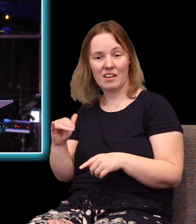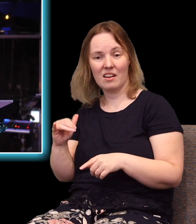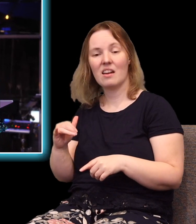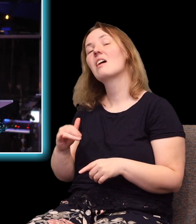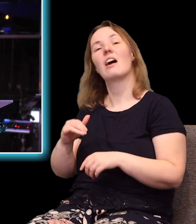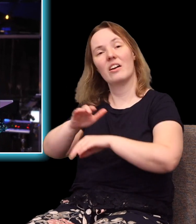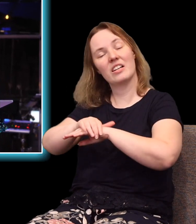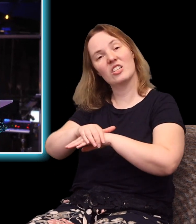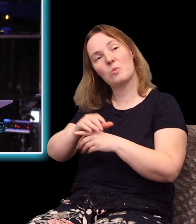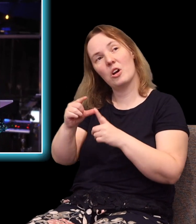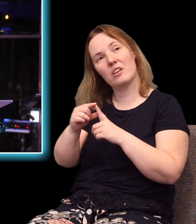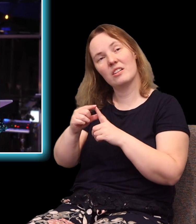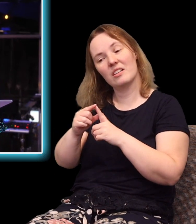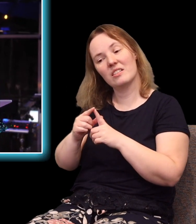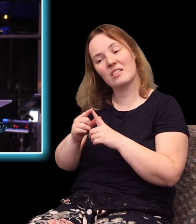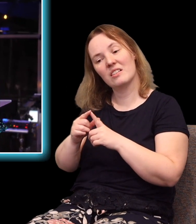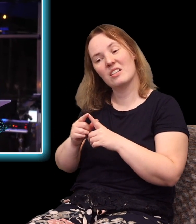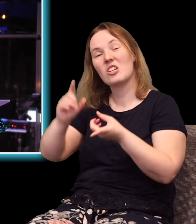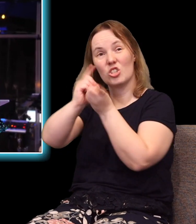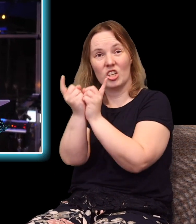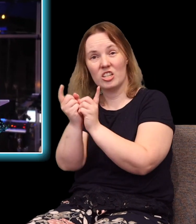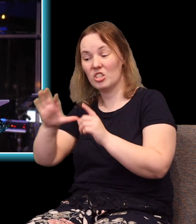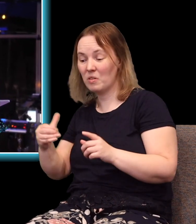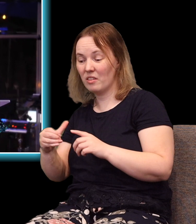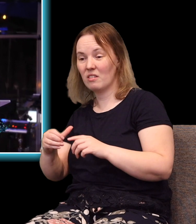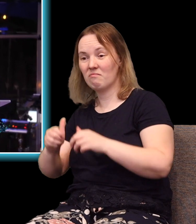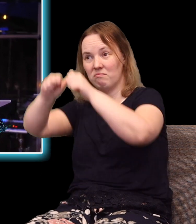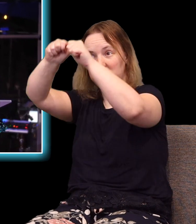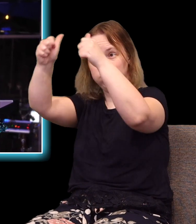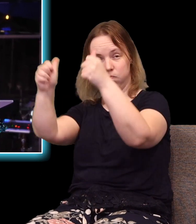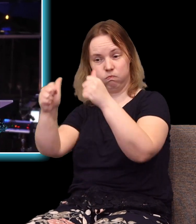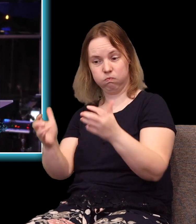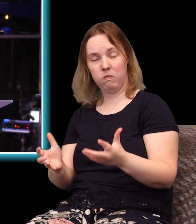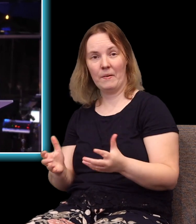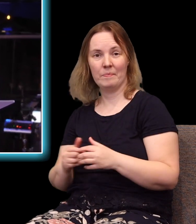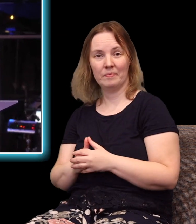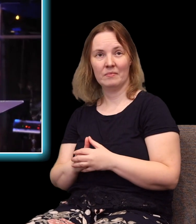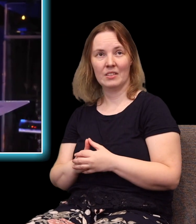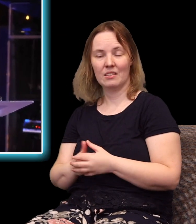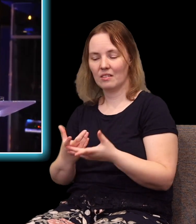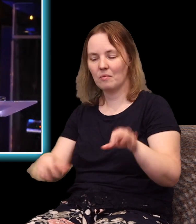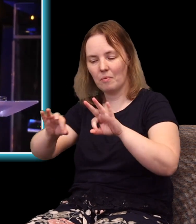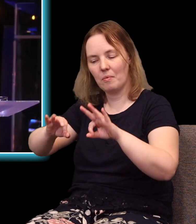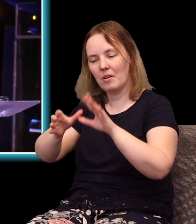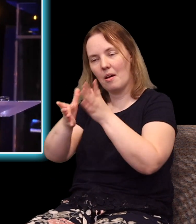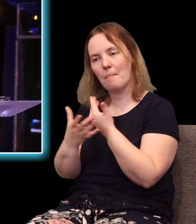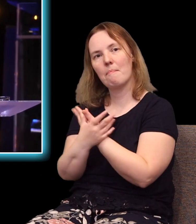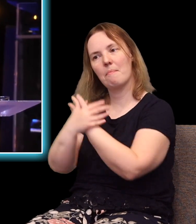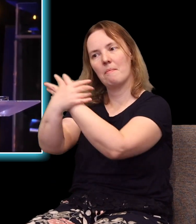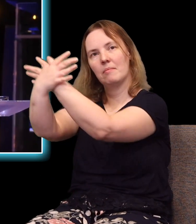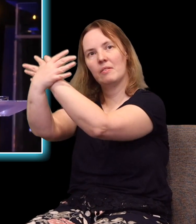a butterfly that change. It means to change to another form. Now, this is very important.